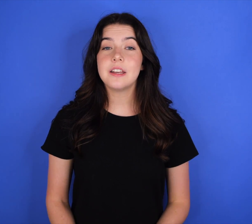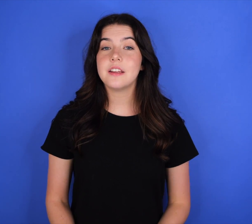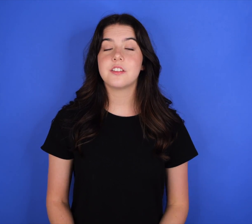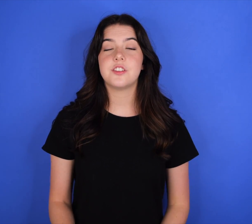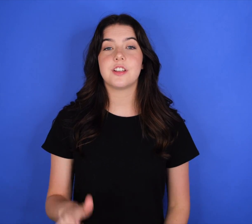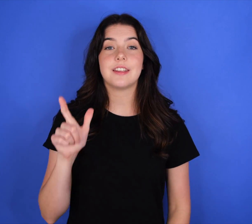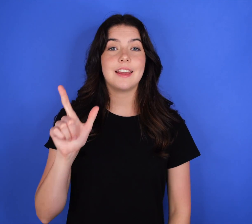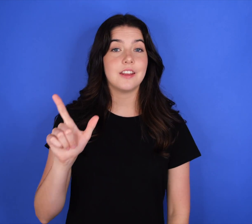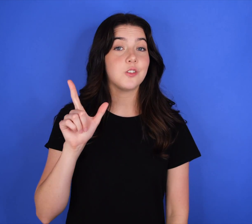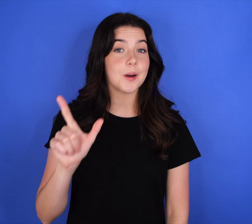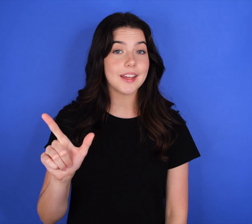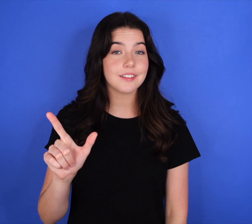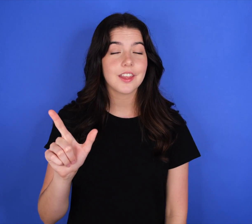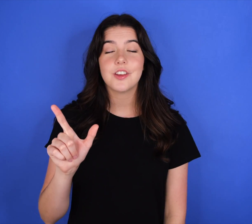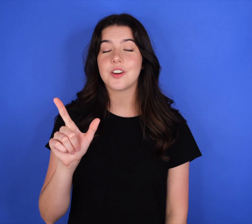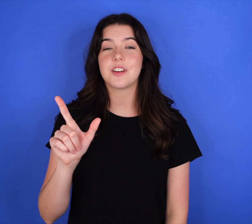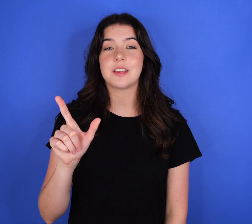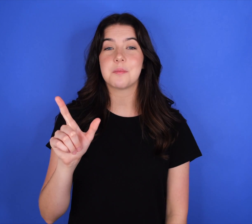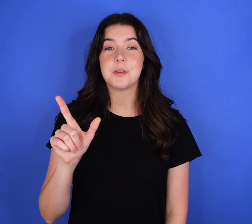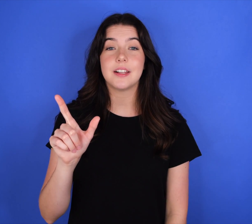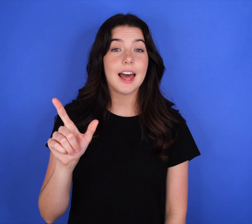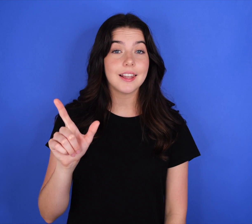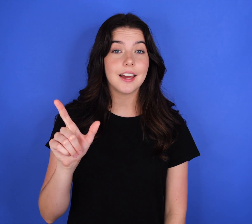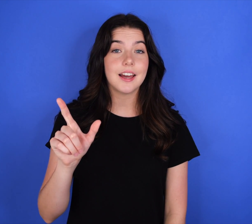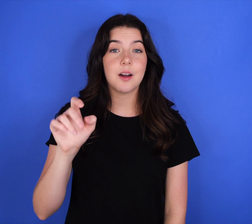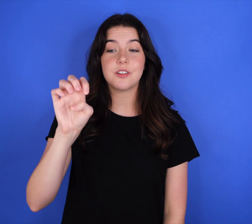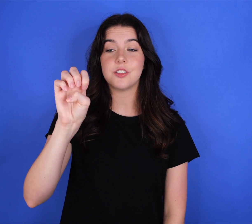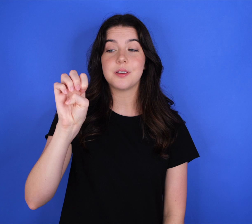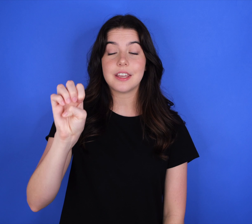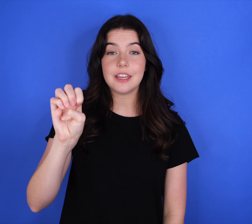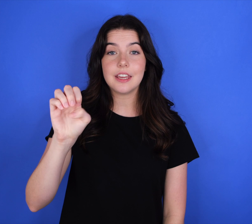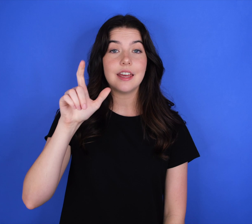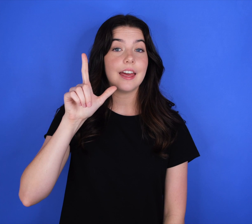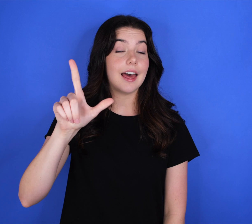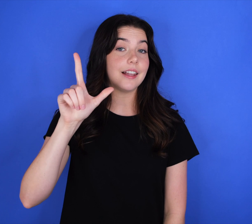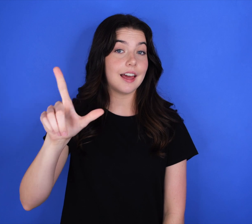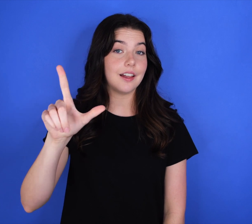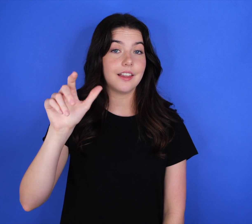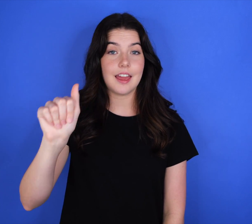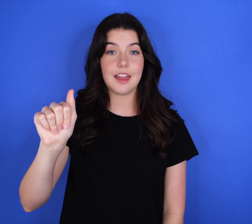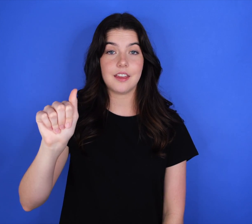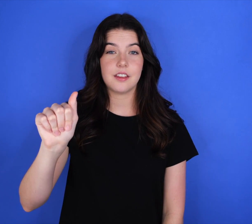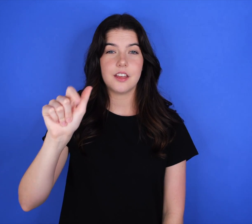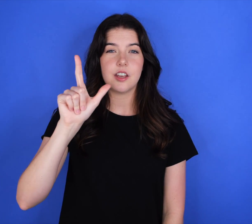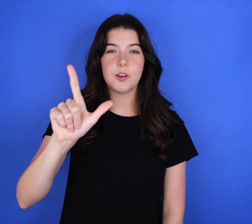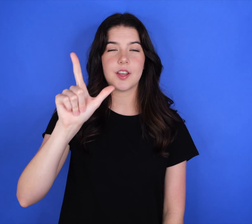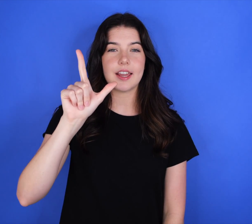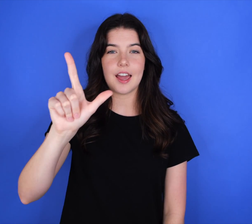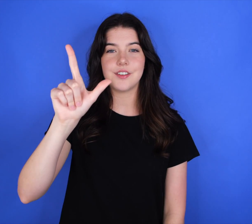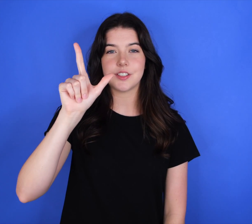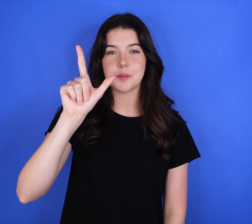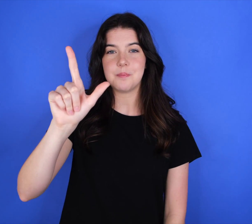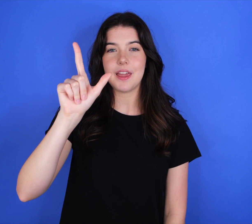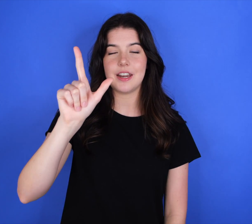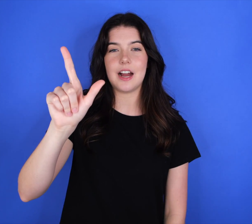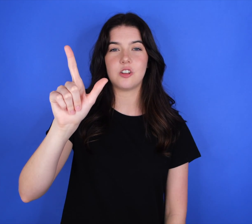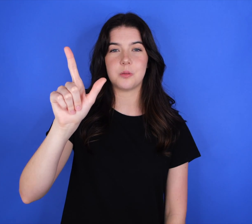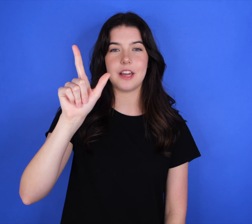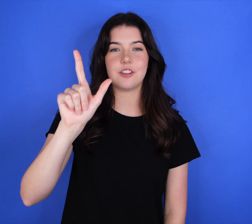is to just hit it twice. So for example, Ella, I would do E-L-L-A. Notice how I kind of just hit it out twice so